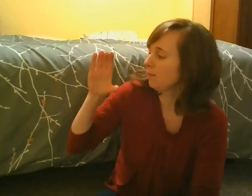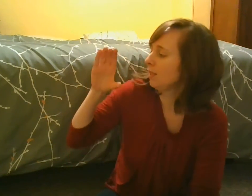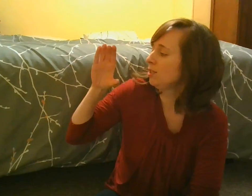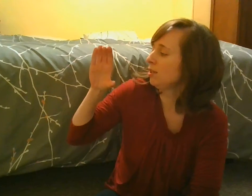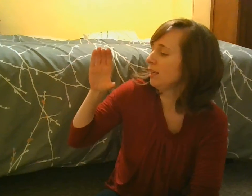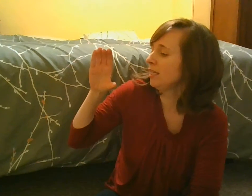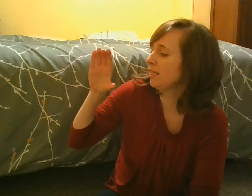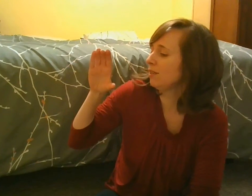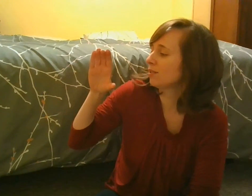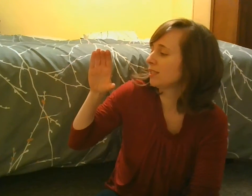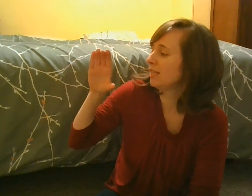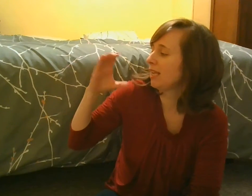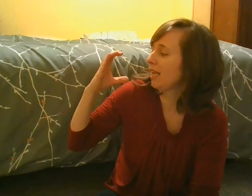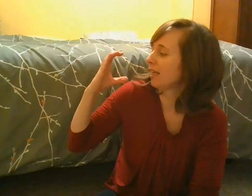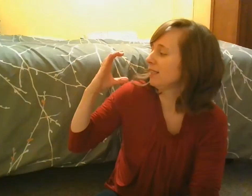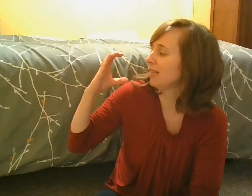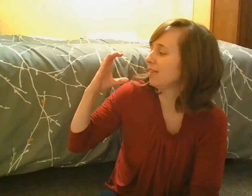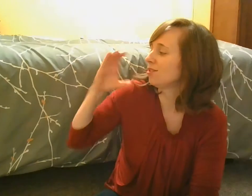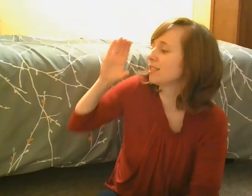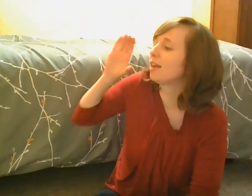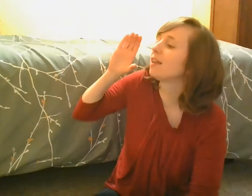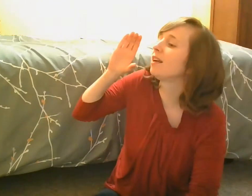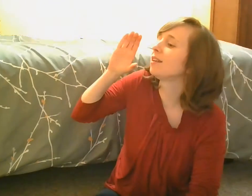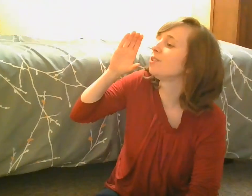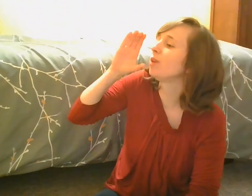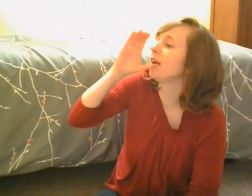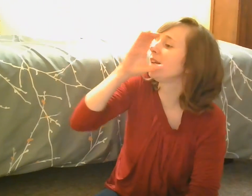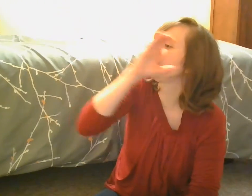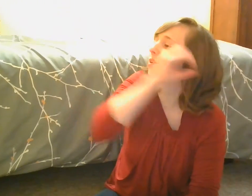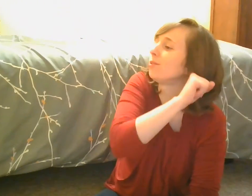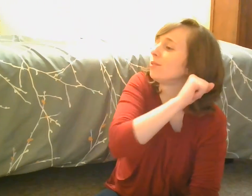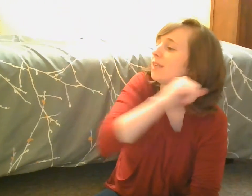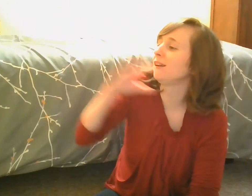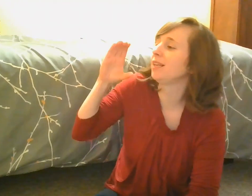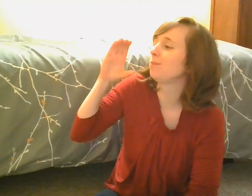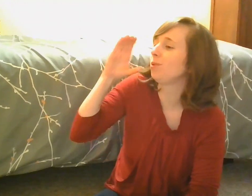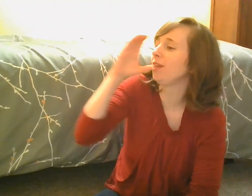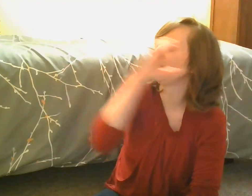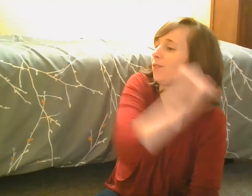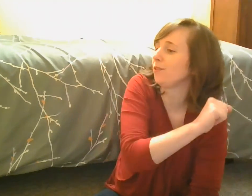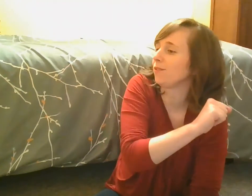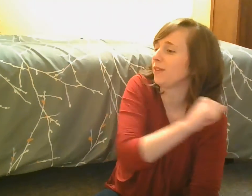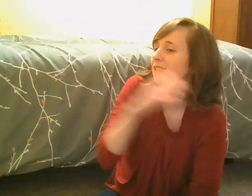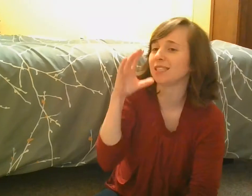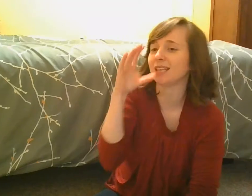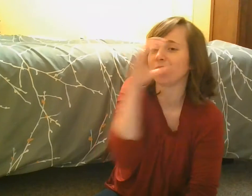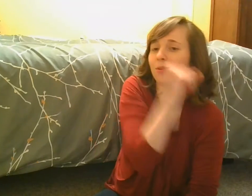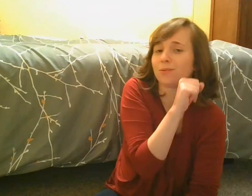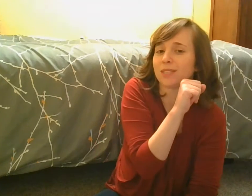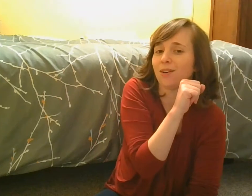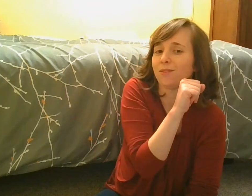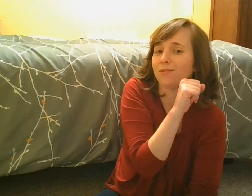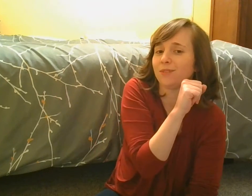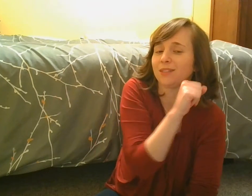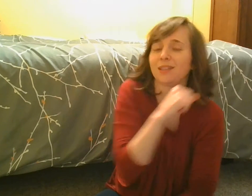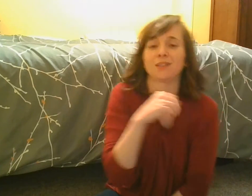So you're kind of taking your C hand and you're just kind of dragging it, kind of like putting it in front of your face and just kind of closing off there. So